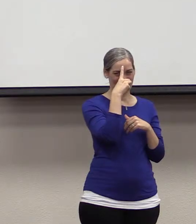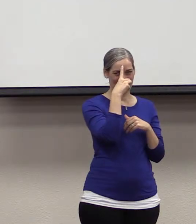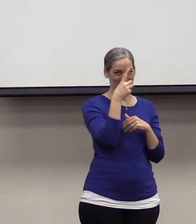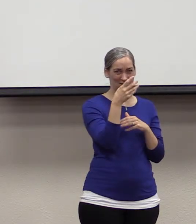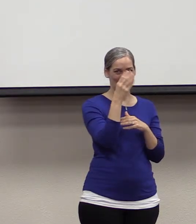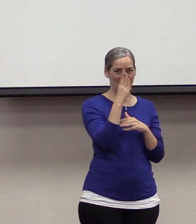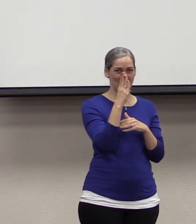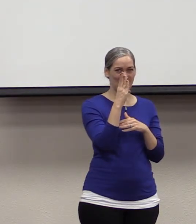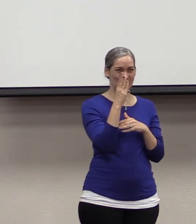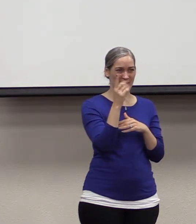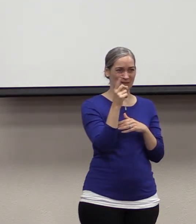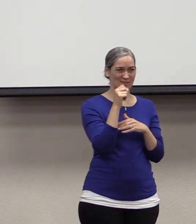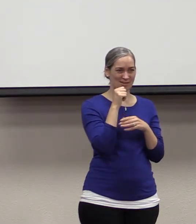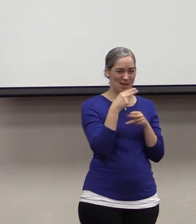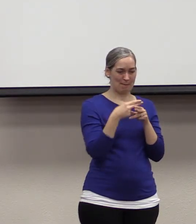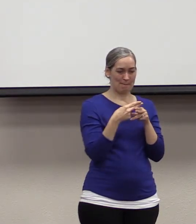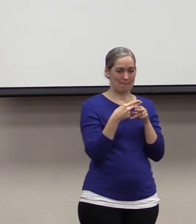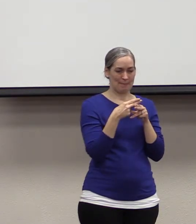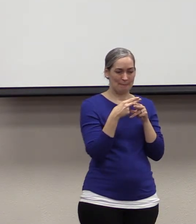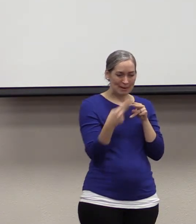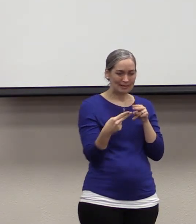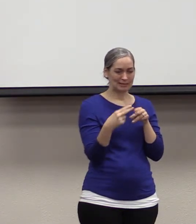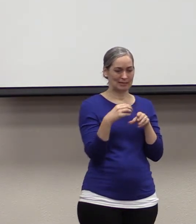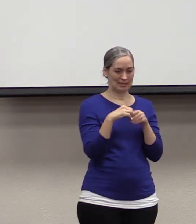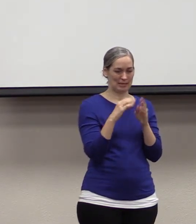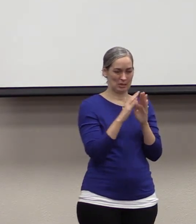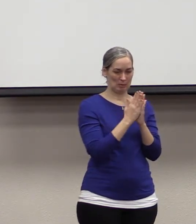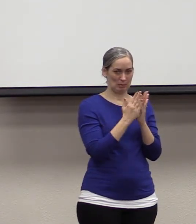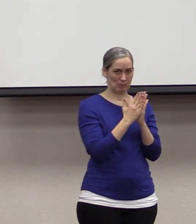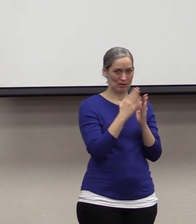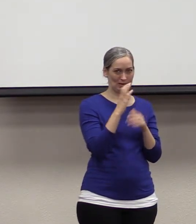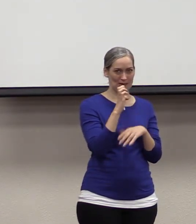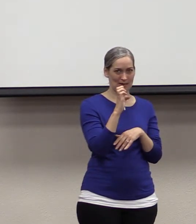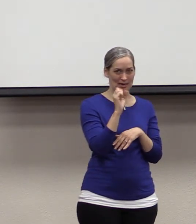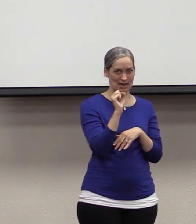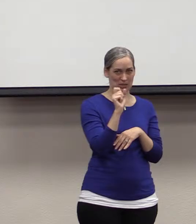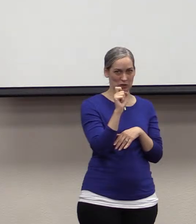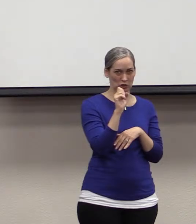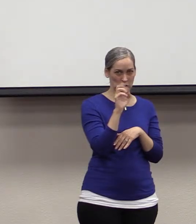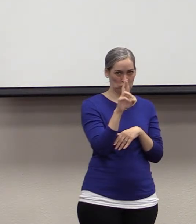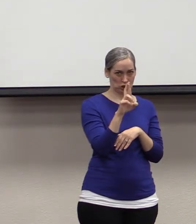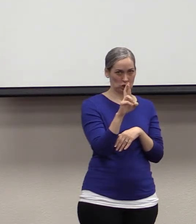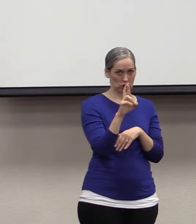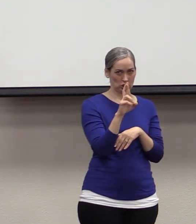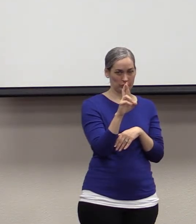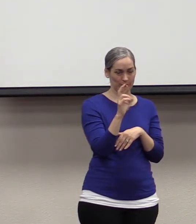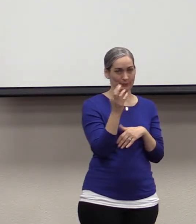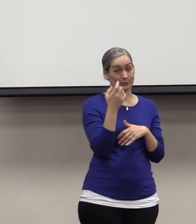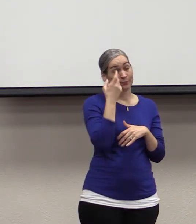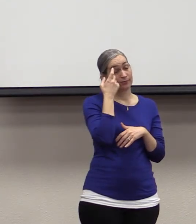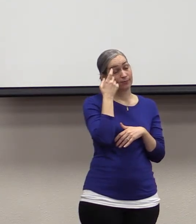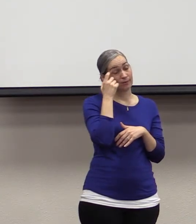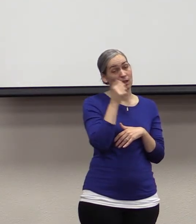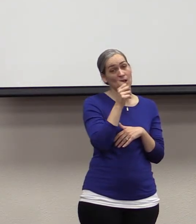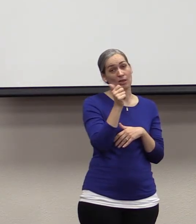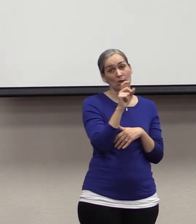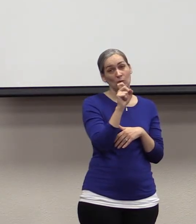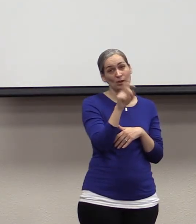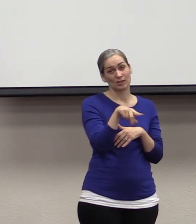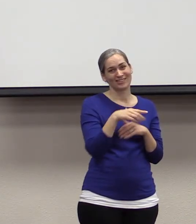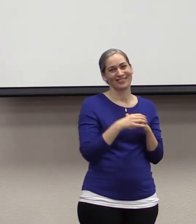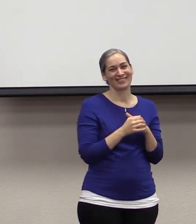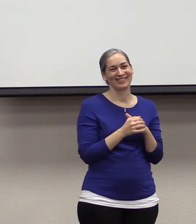that God isn't mentioned so overtly as we're used to in Old Testament stories? And then a bigger question, because I'm not gonna let you finish pondering